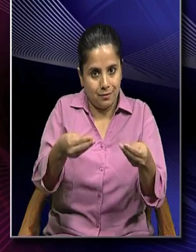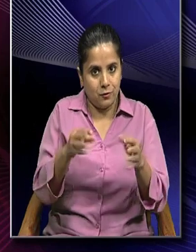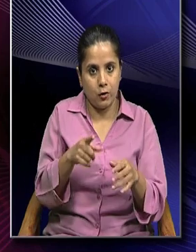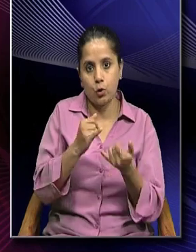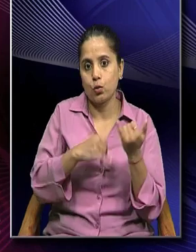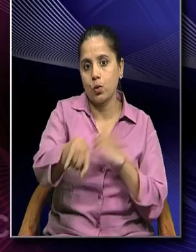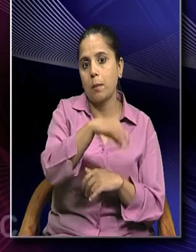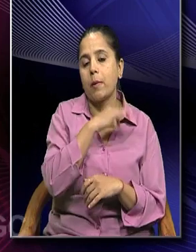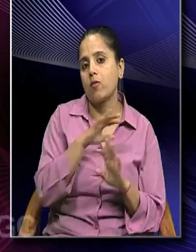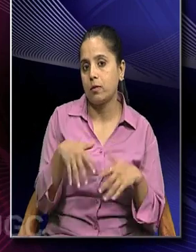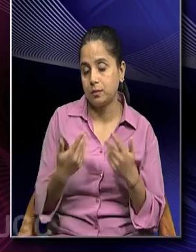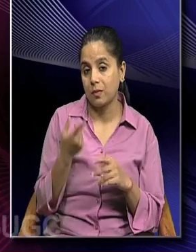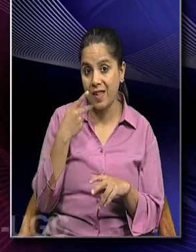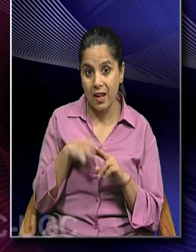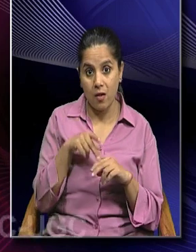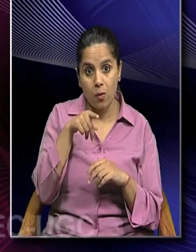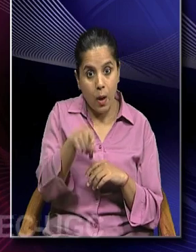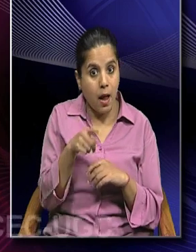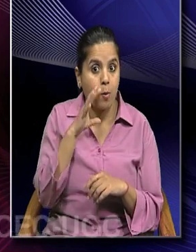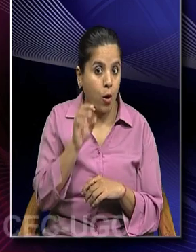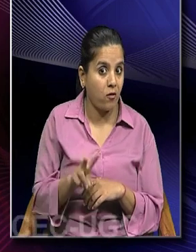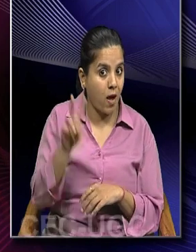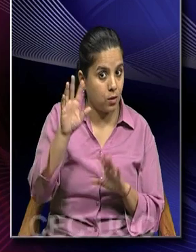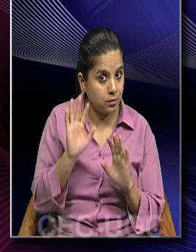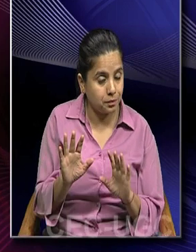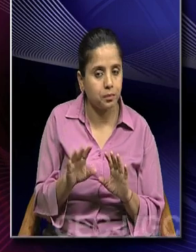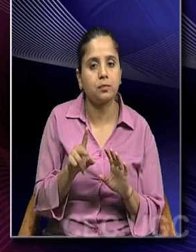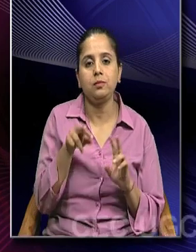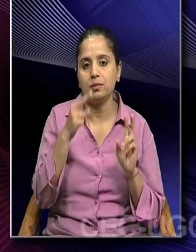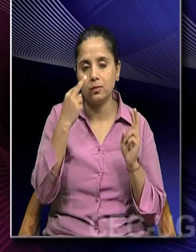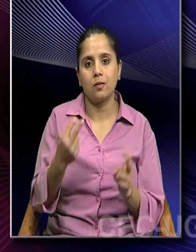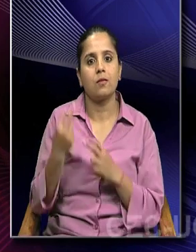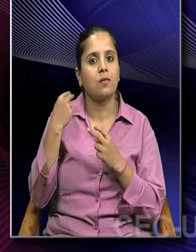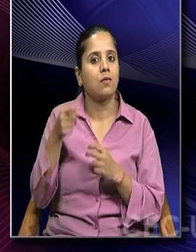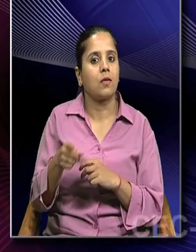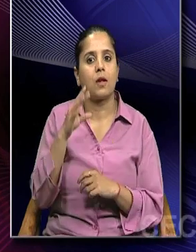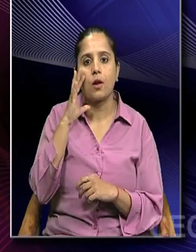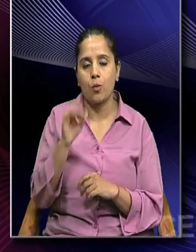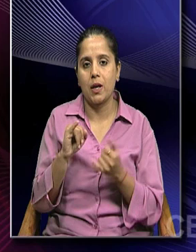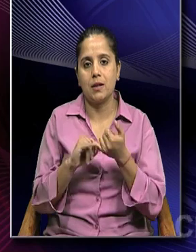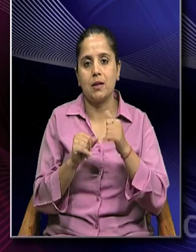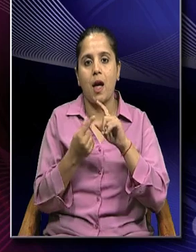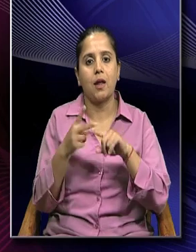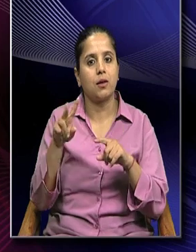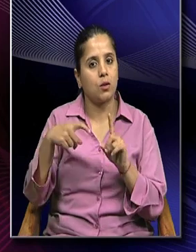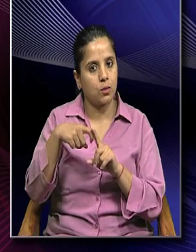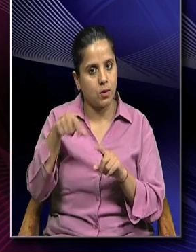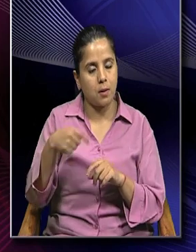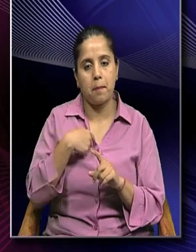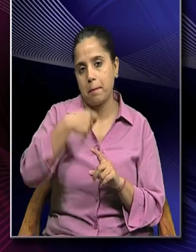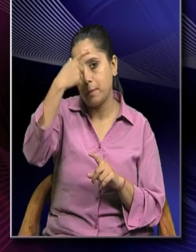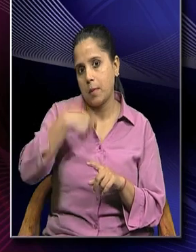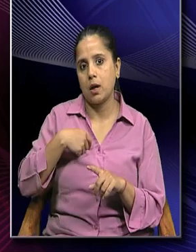company. And if that is prominent, it means it is a reflection of prominence of the sattvic guna in my